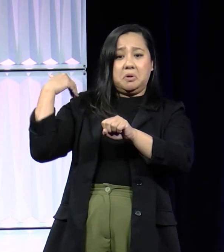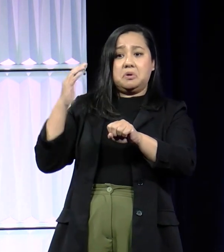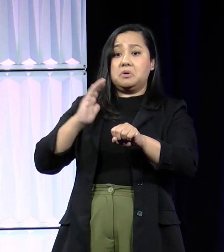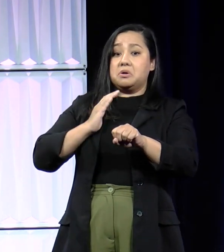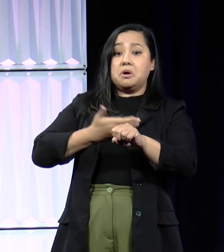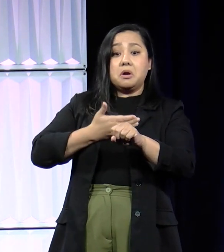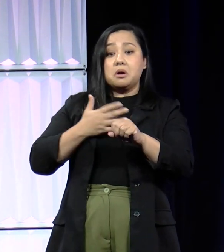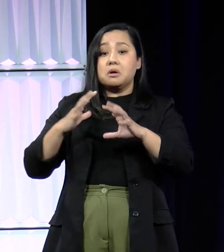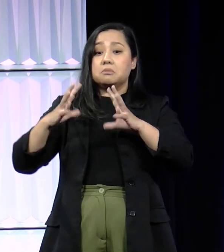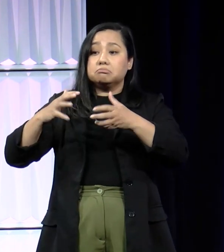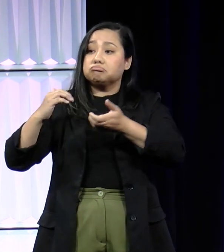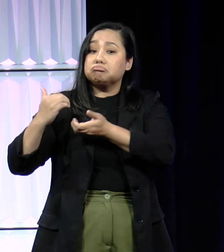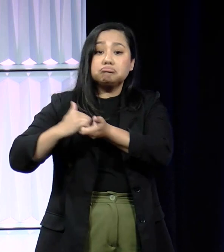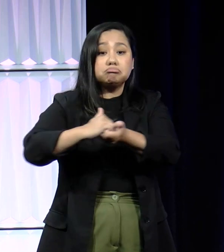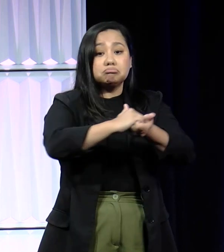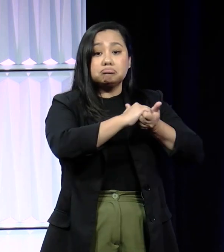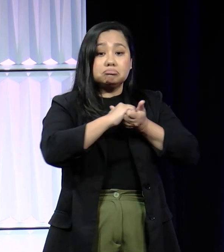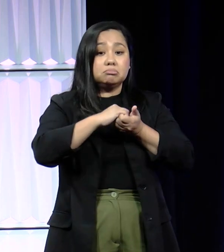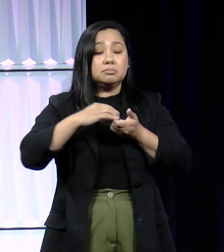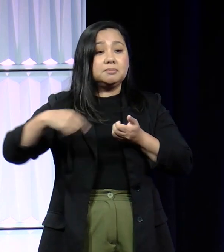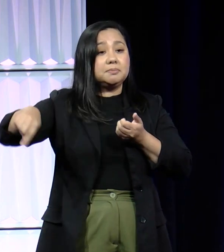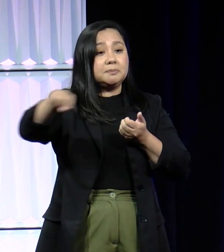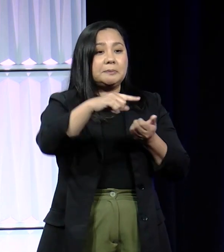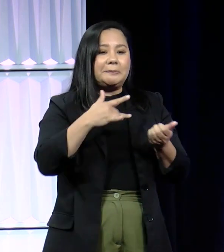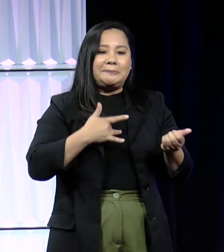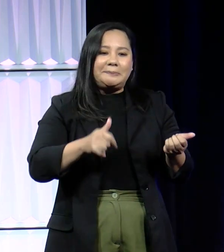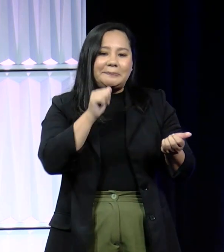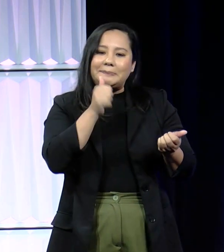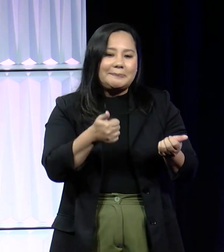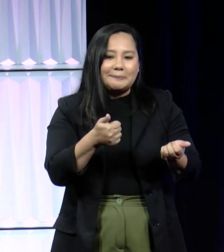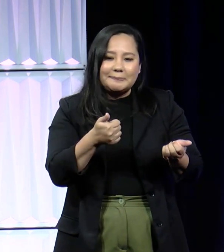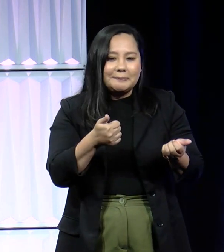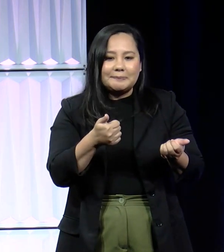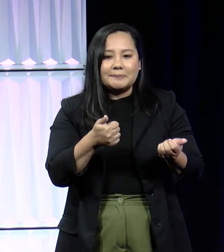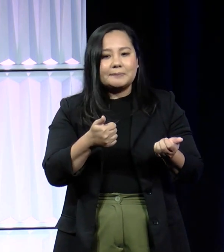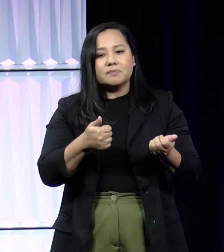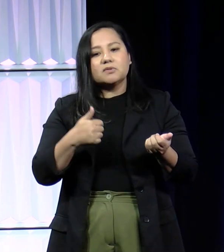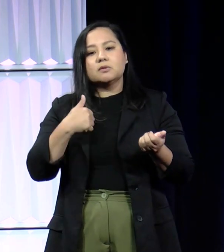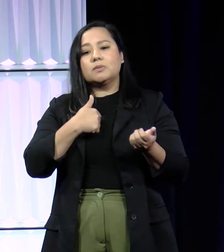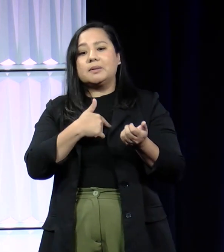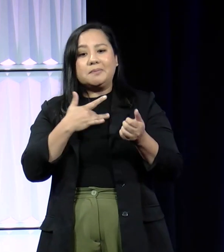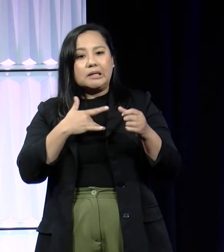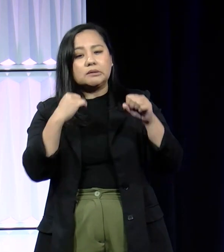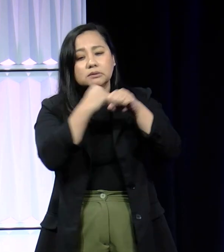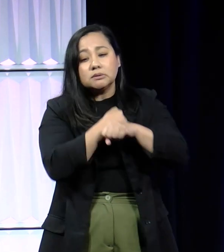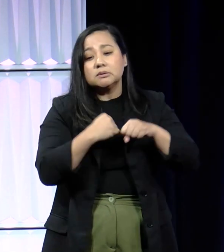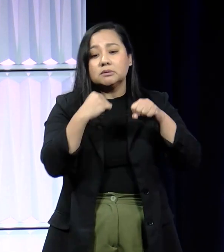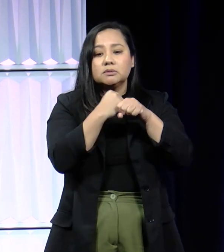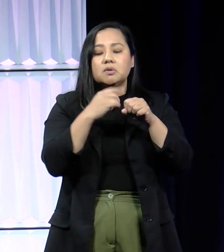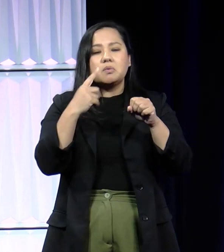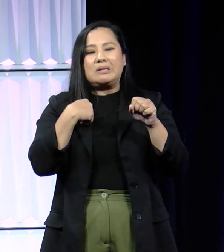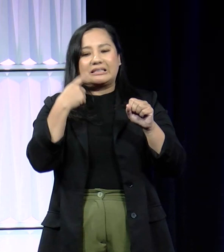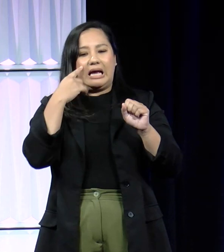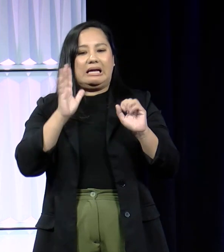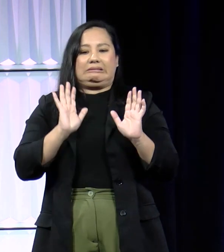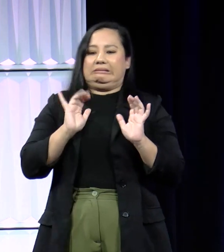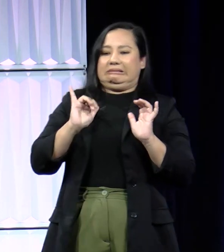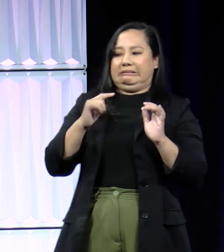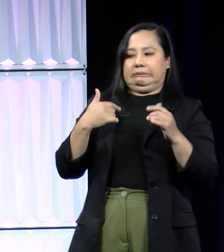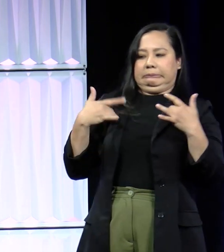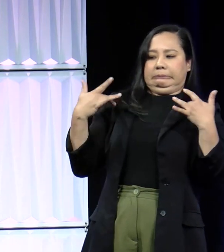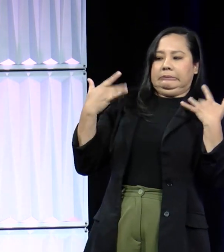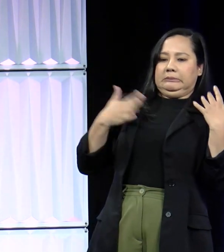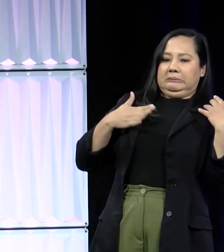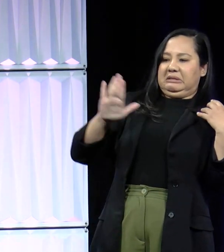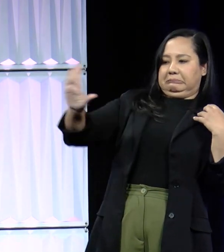movements. Whether we admitted it or not, we thought, oh, they can handle that, or we need to stay in our